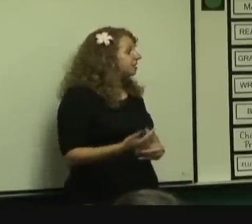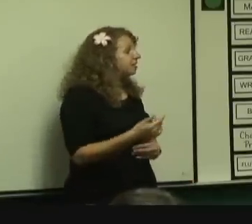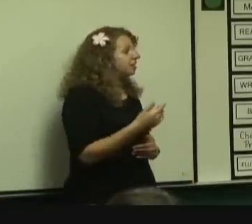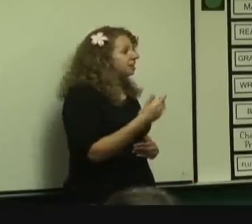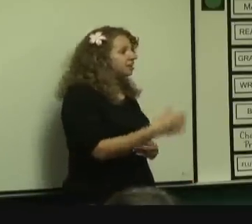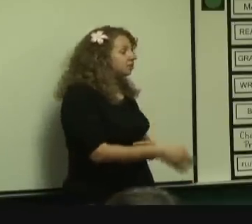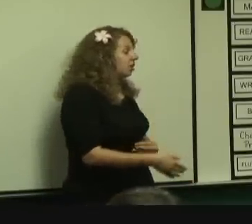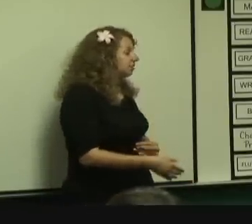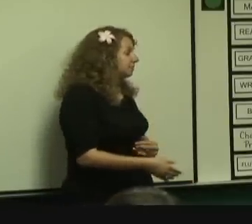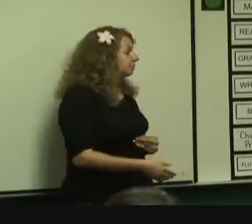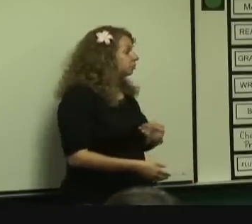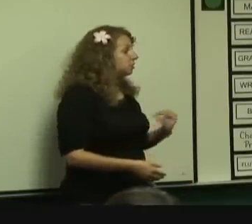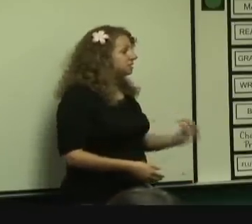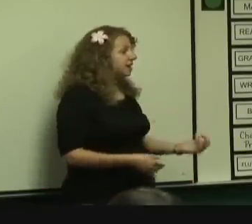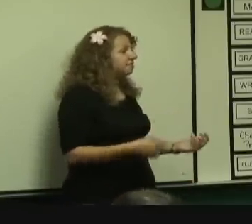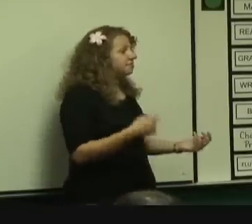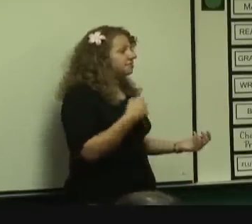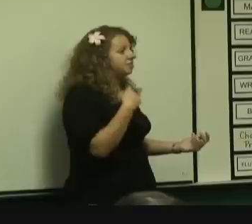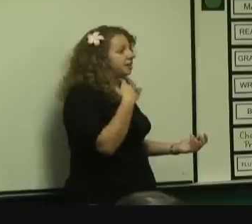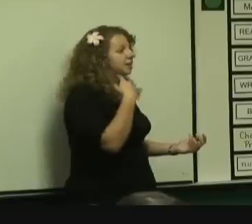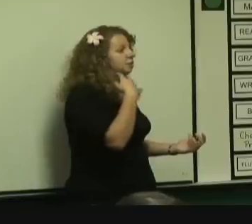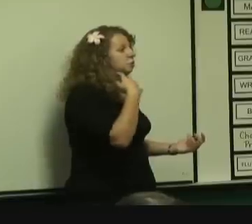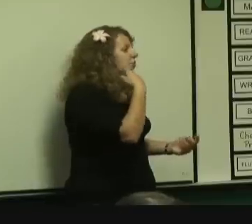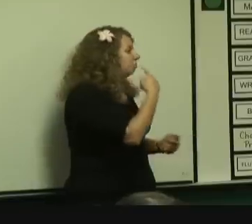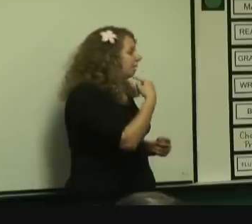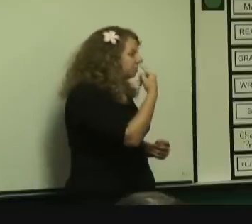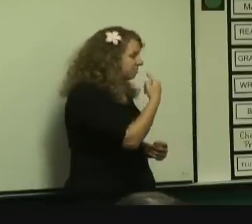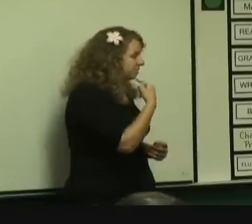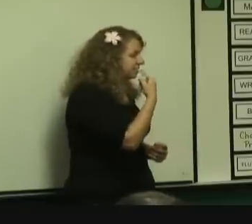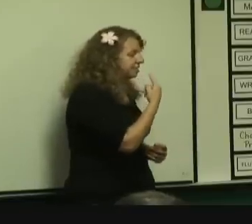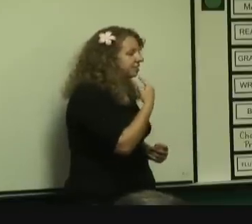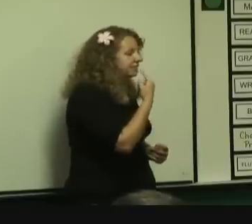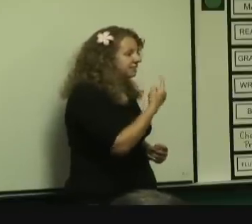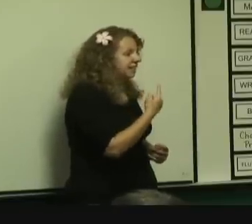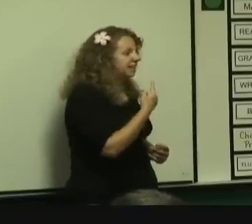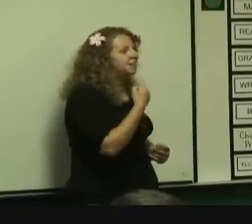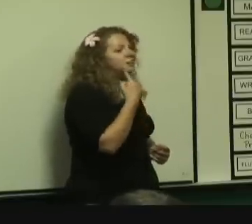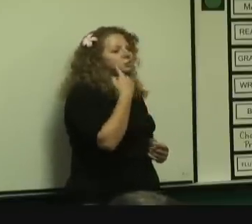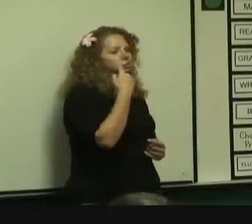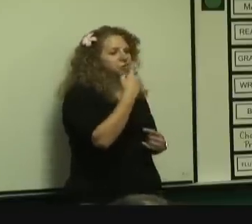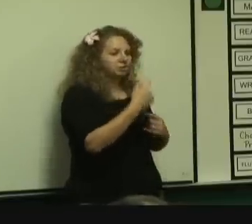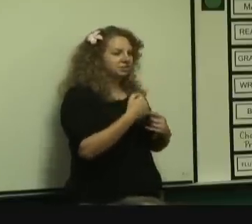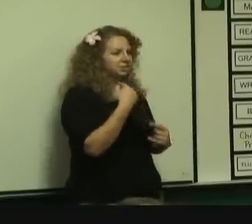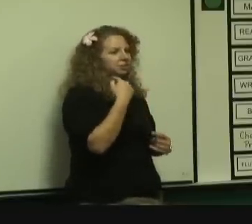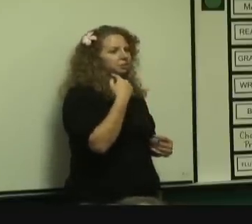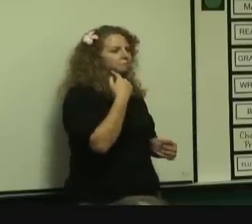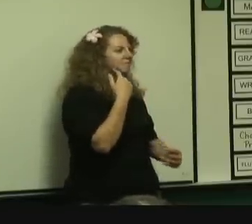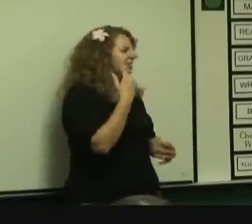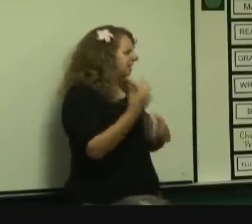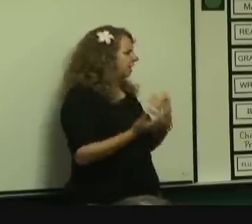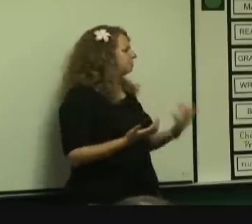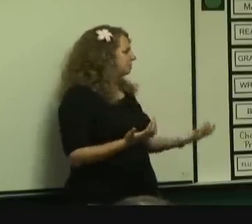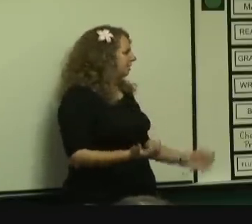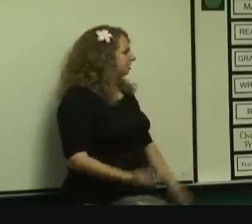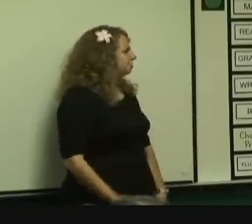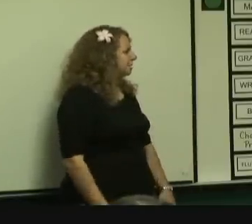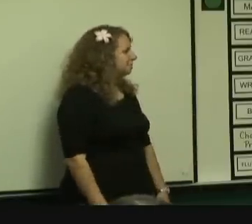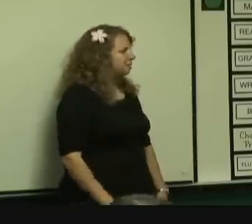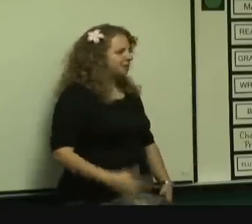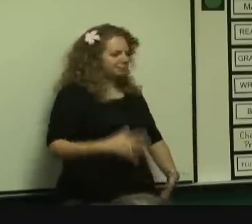then again, a lot of people who are deaf, then they will mouth everything that they say, so you can still, it kind of helps you out a little bit by being